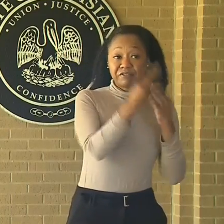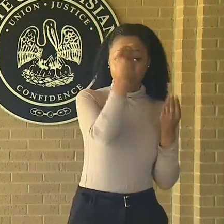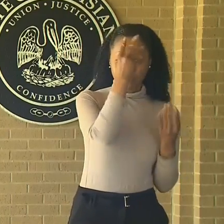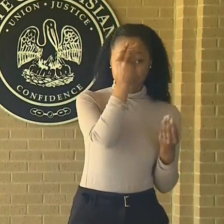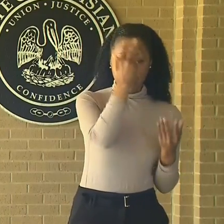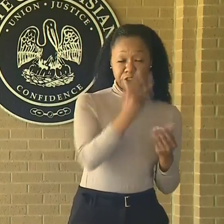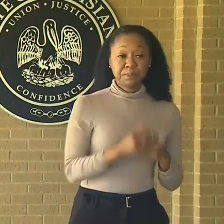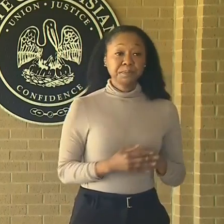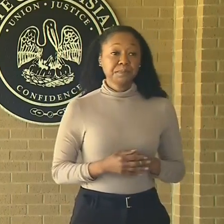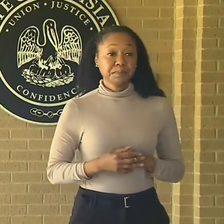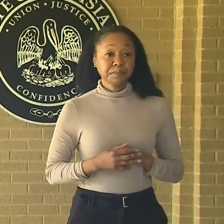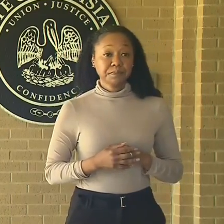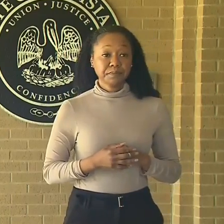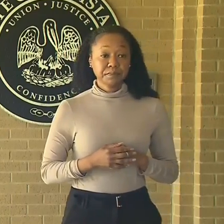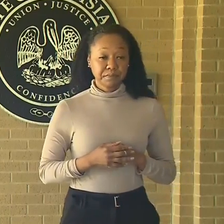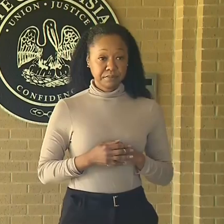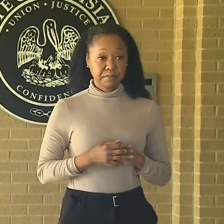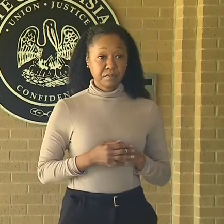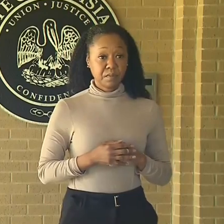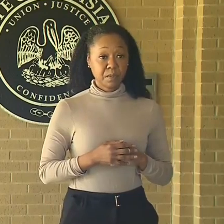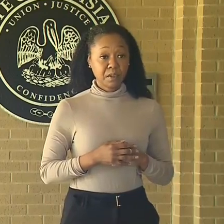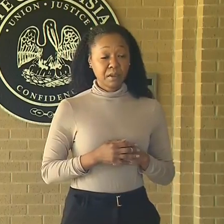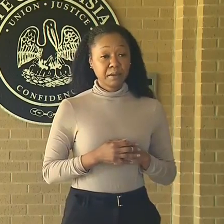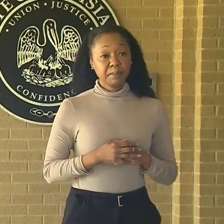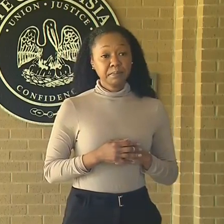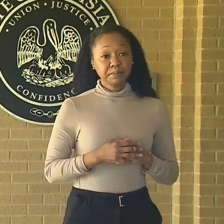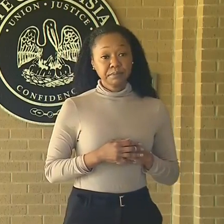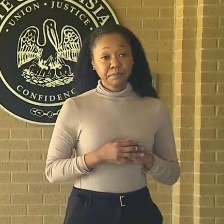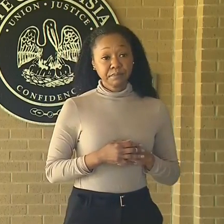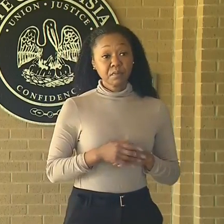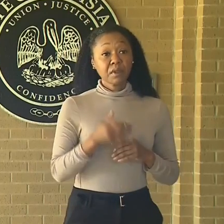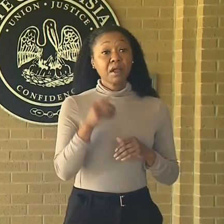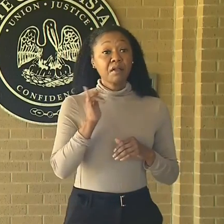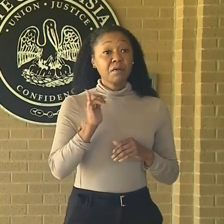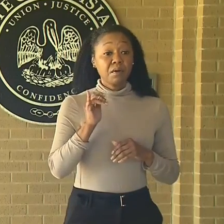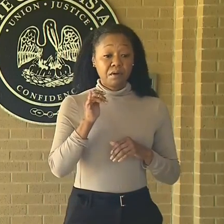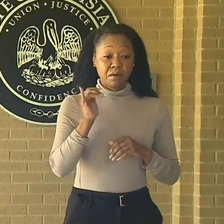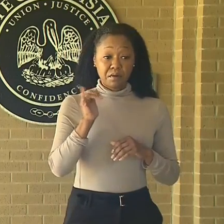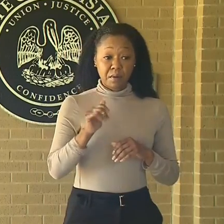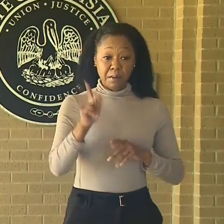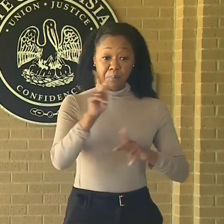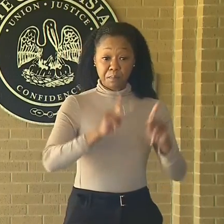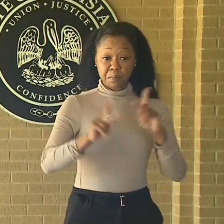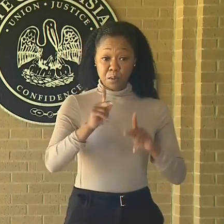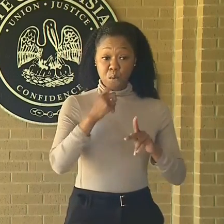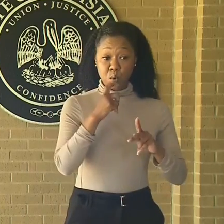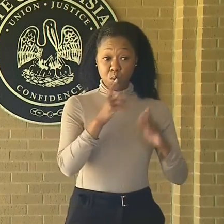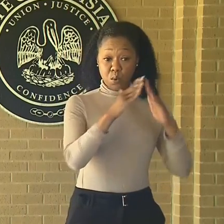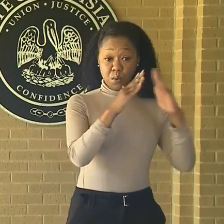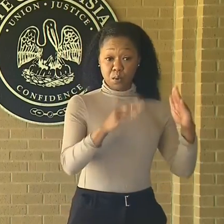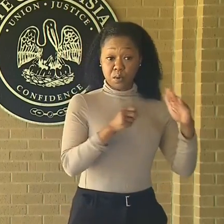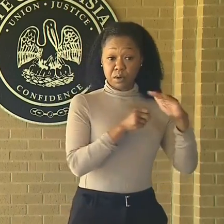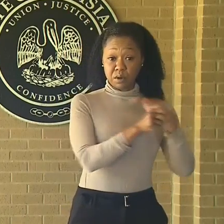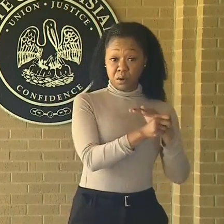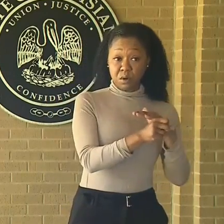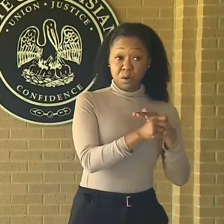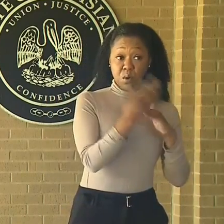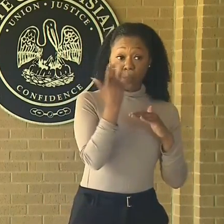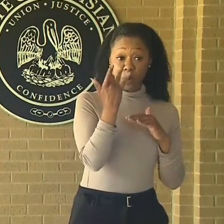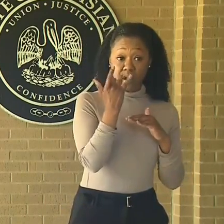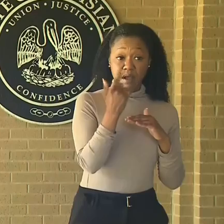information. The remainder of those Louisianans who are sheltering are doing so because